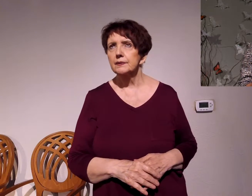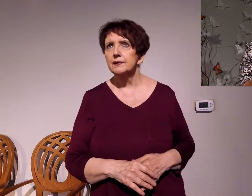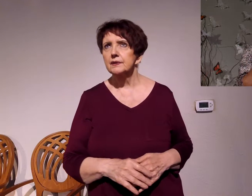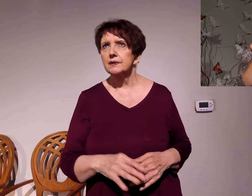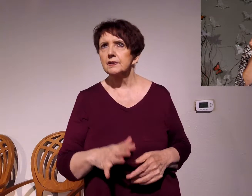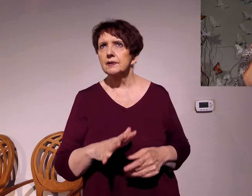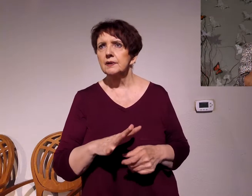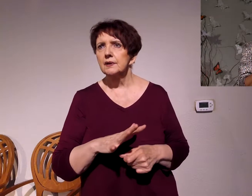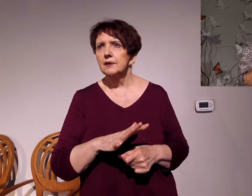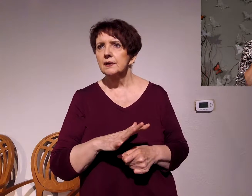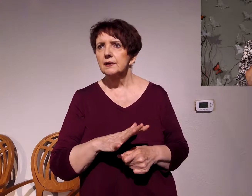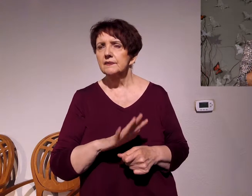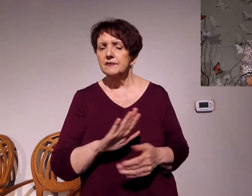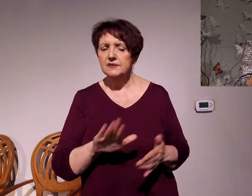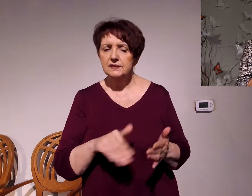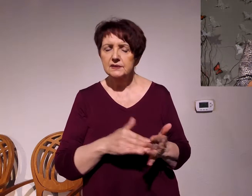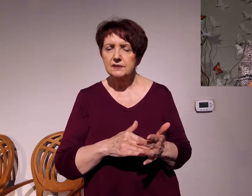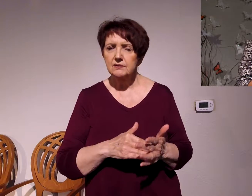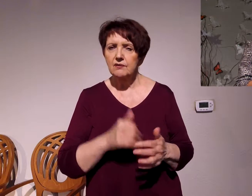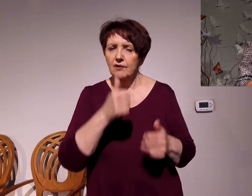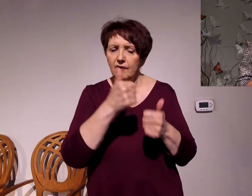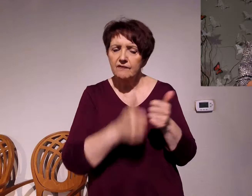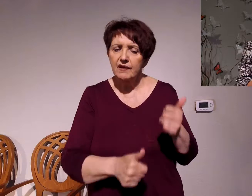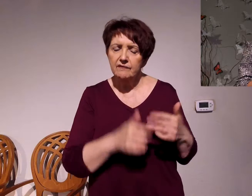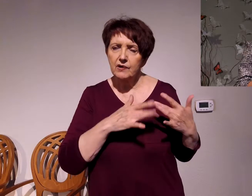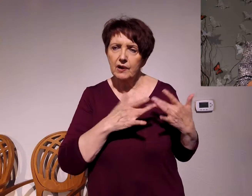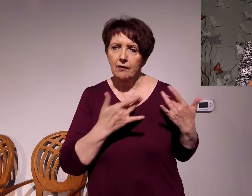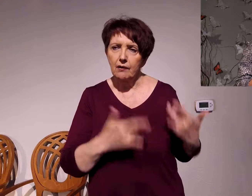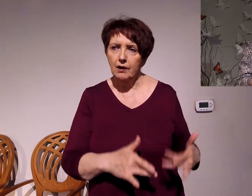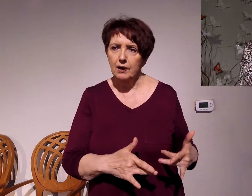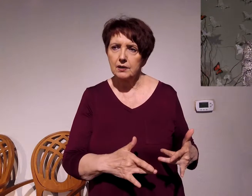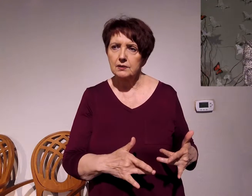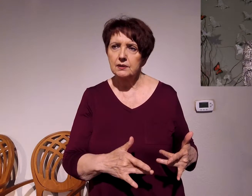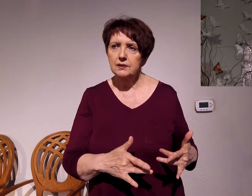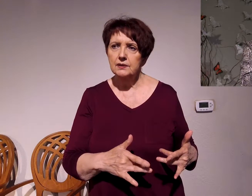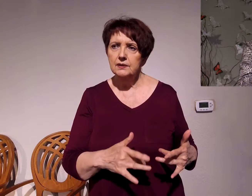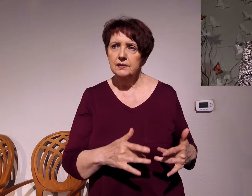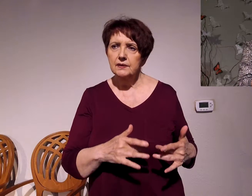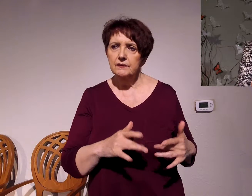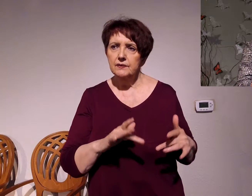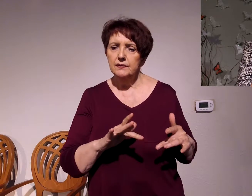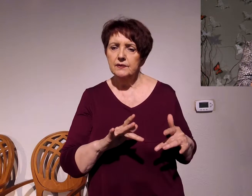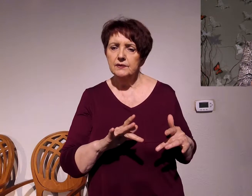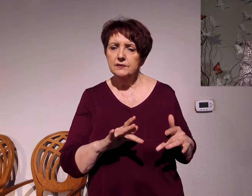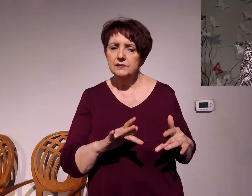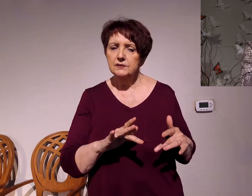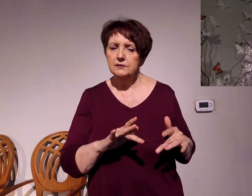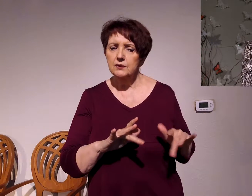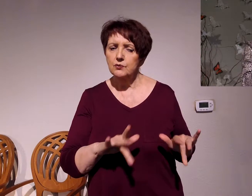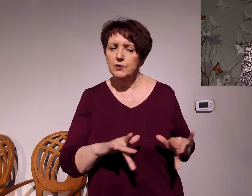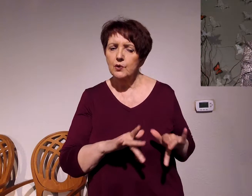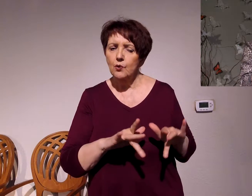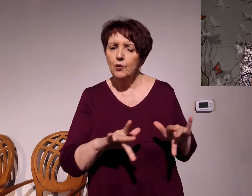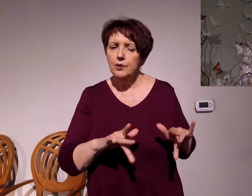place of every heart there is a recording